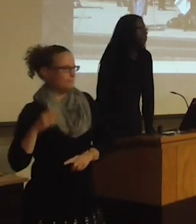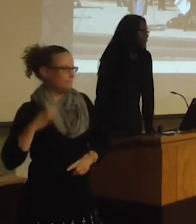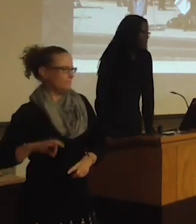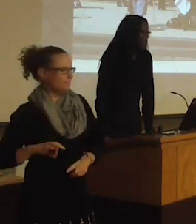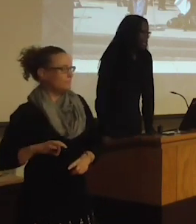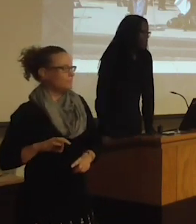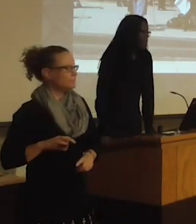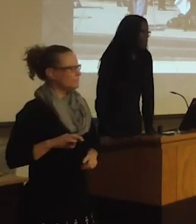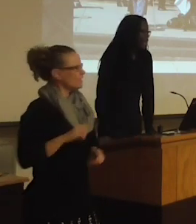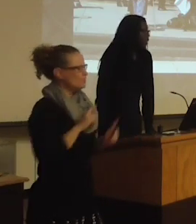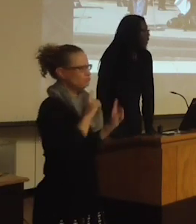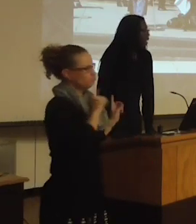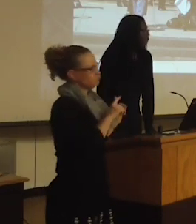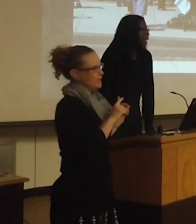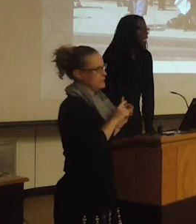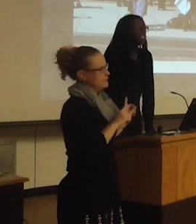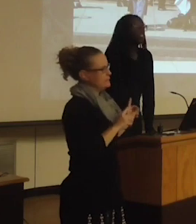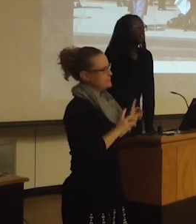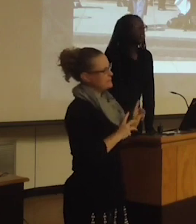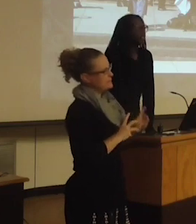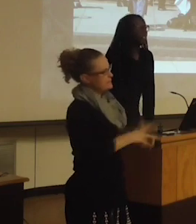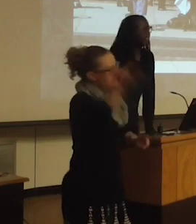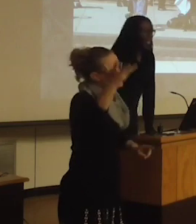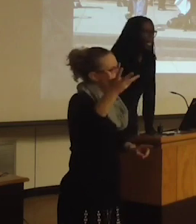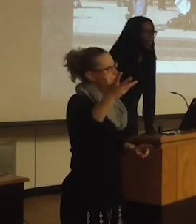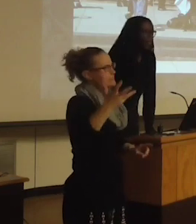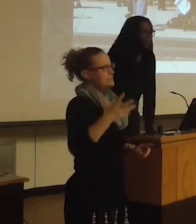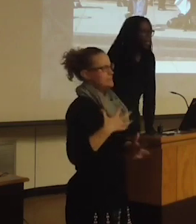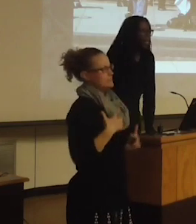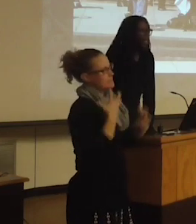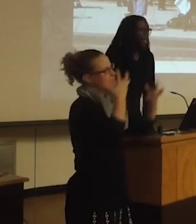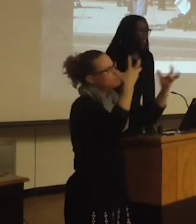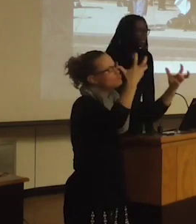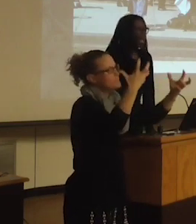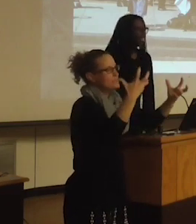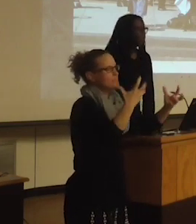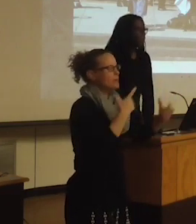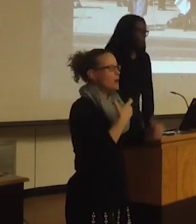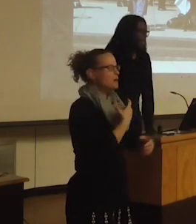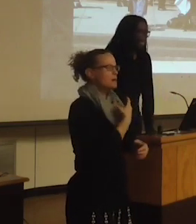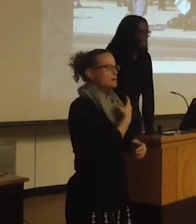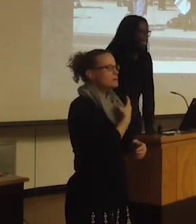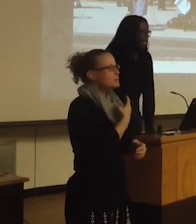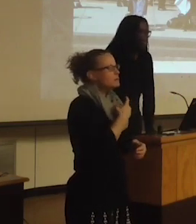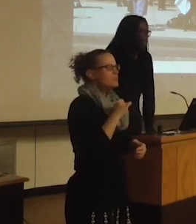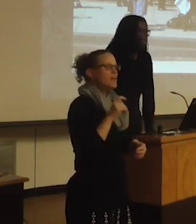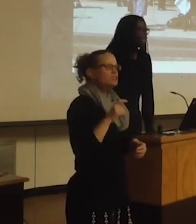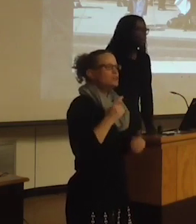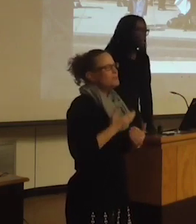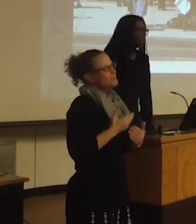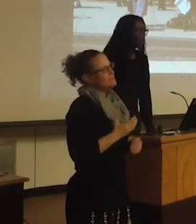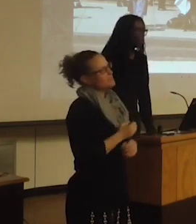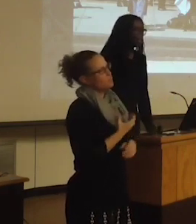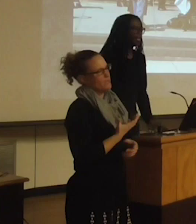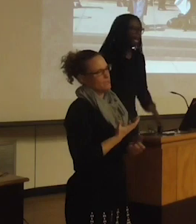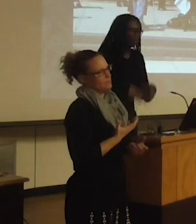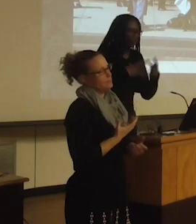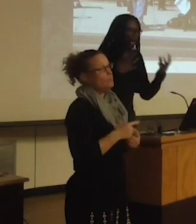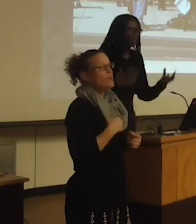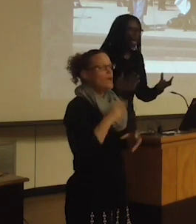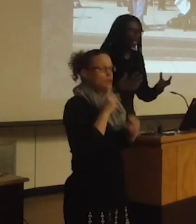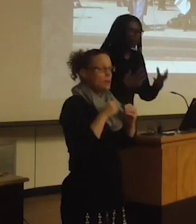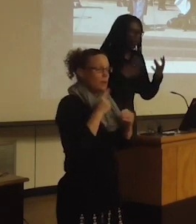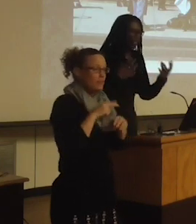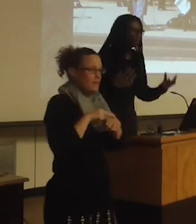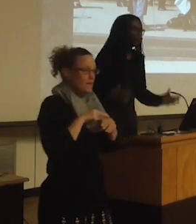And this really burns me up. This actually makes me extraordinarily angry, because that should have been an easy win. When I talk about like the